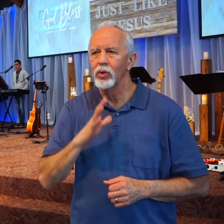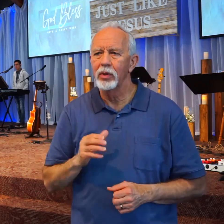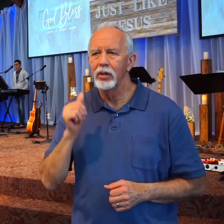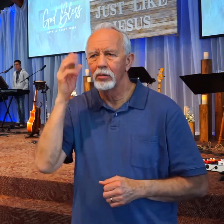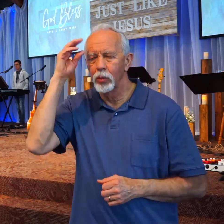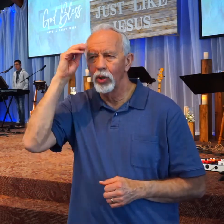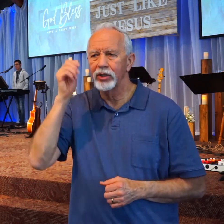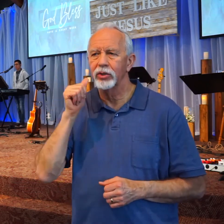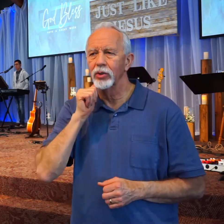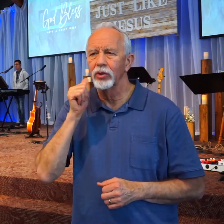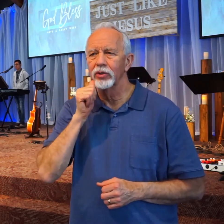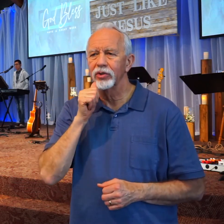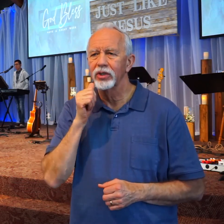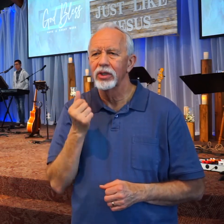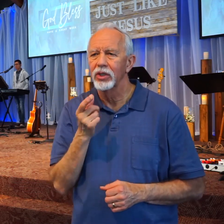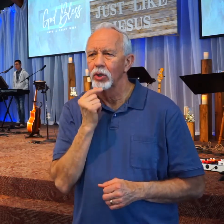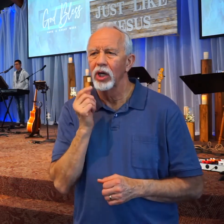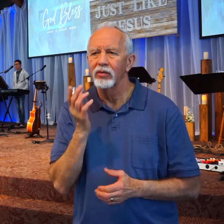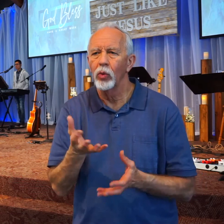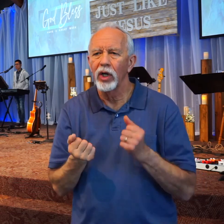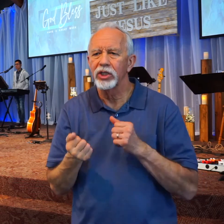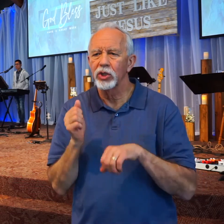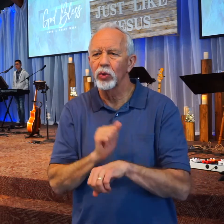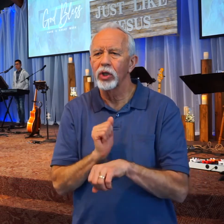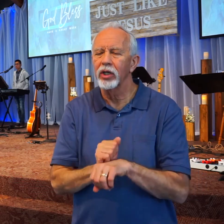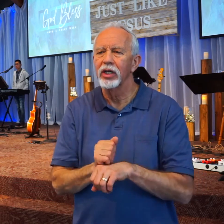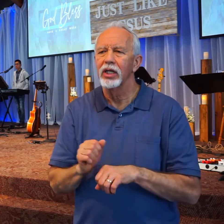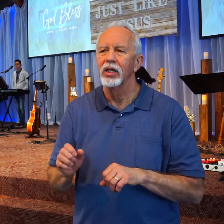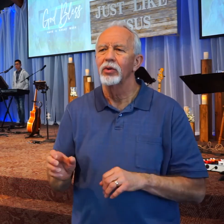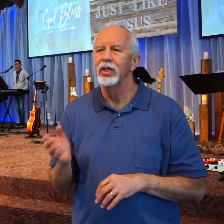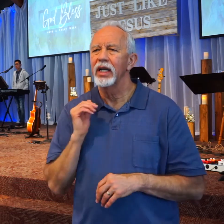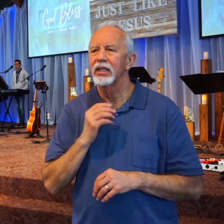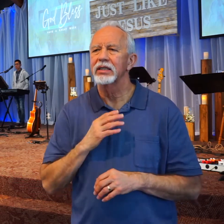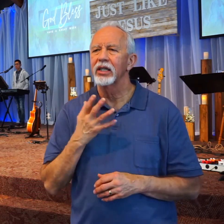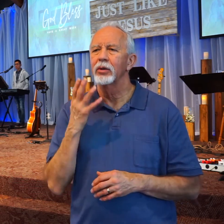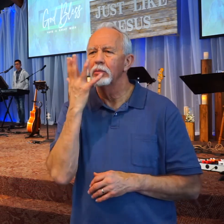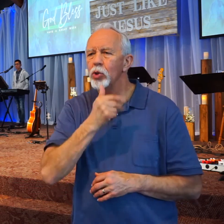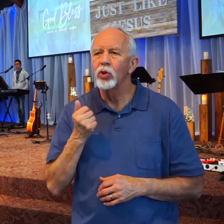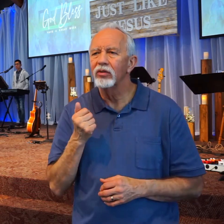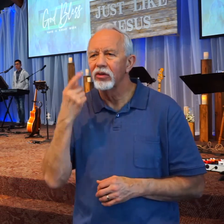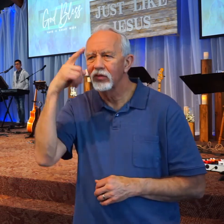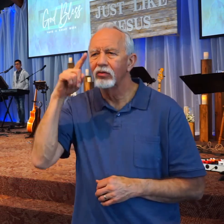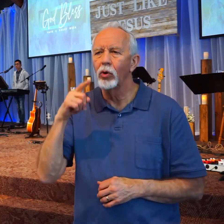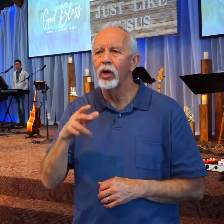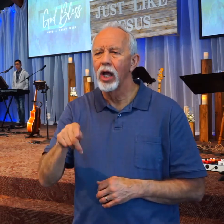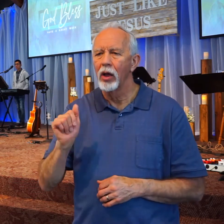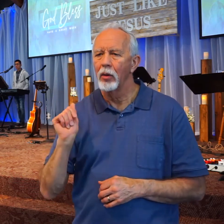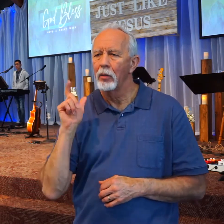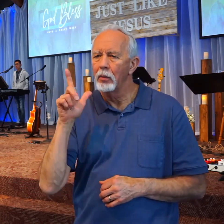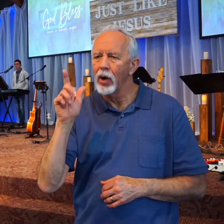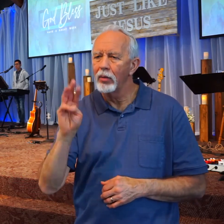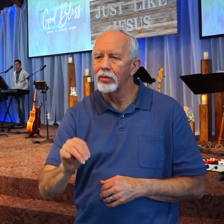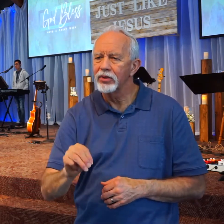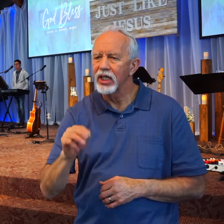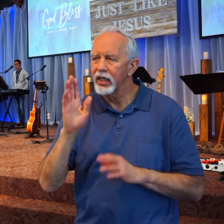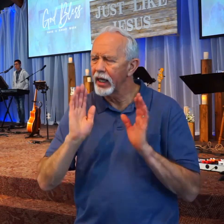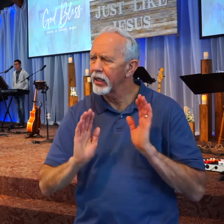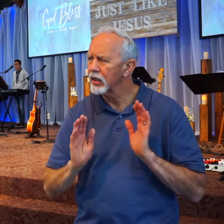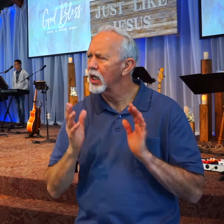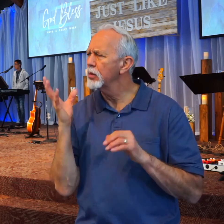girls, whatever, whoever will come and work, next Sunday we're going to get it looking beautiful for Palm Sunday and Easter. Did I miss anything?